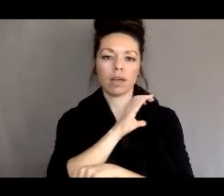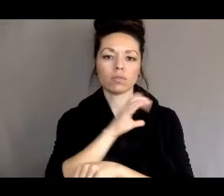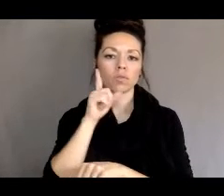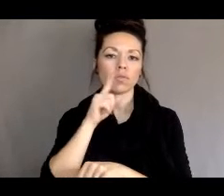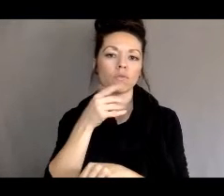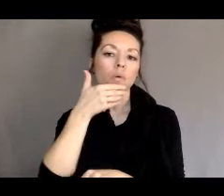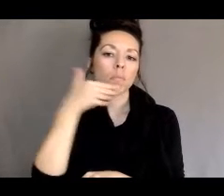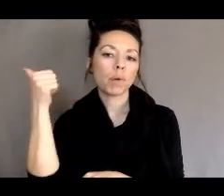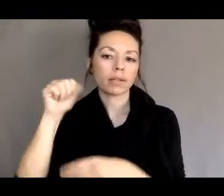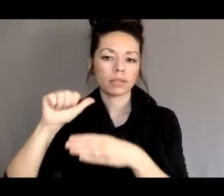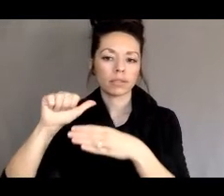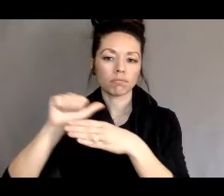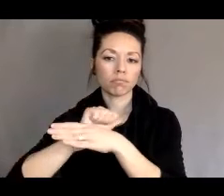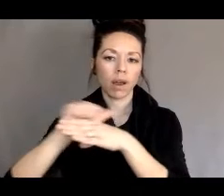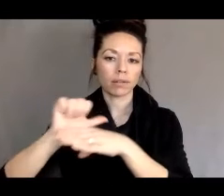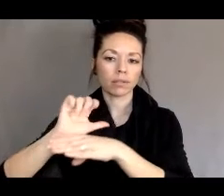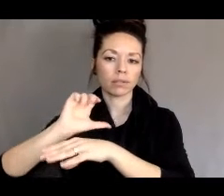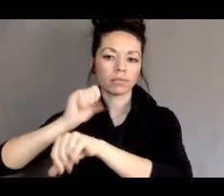practices.